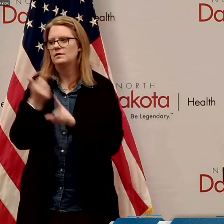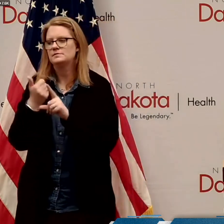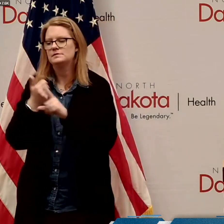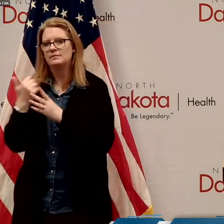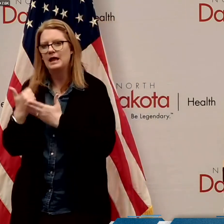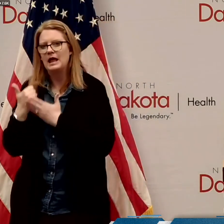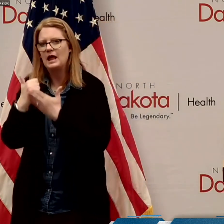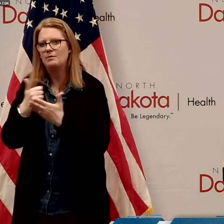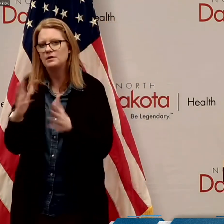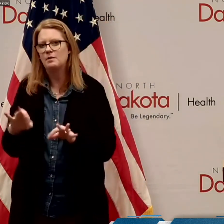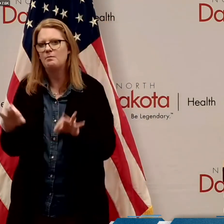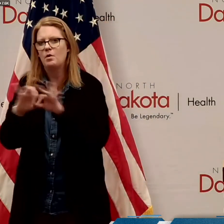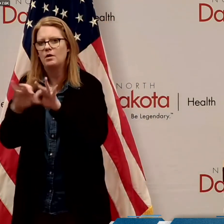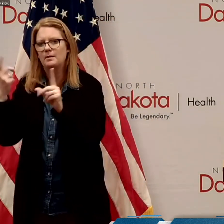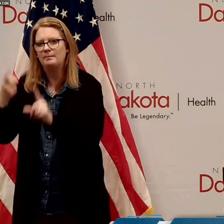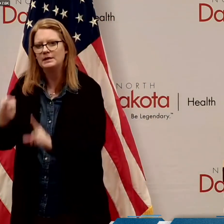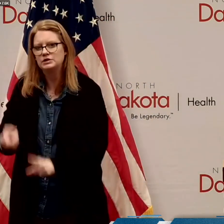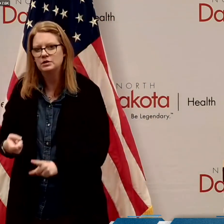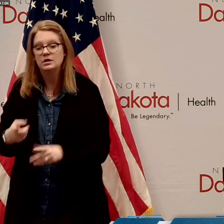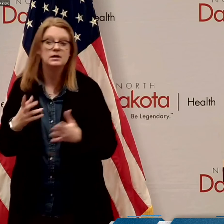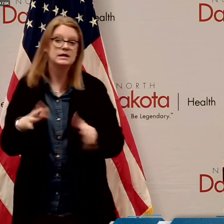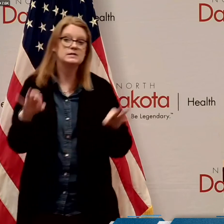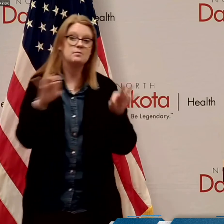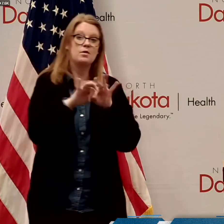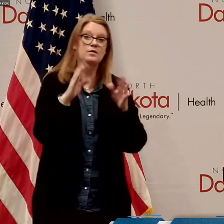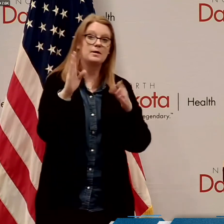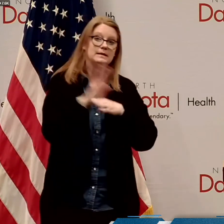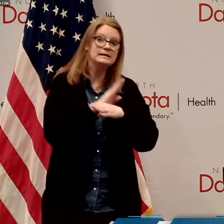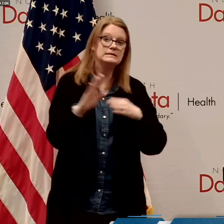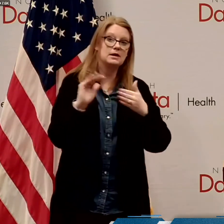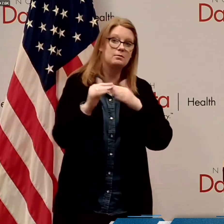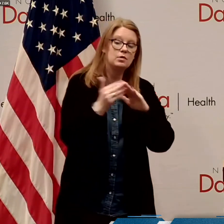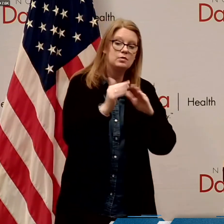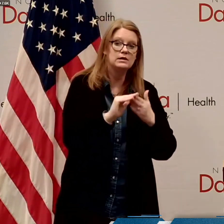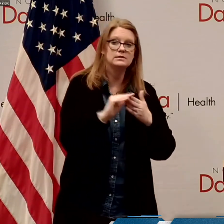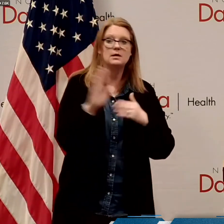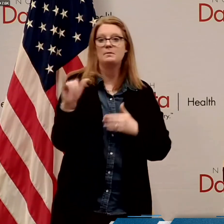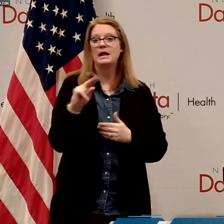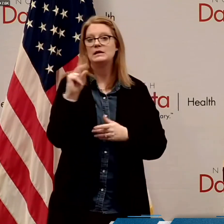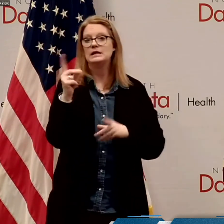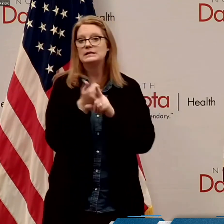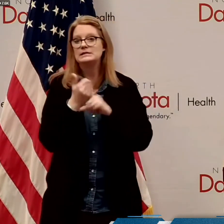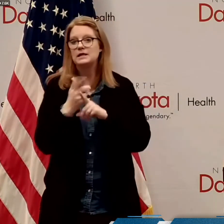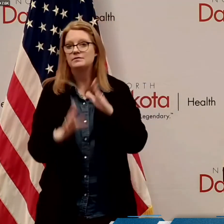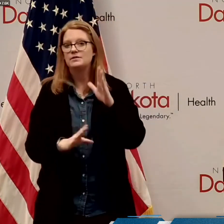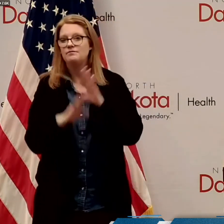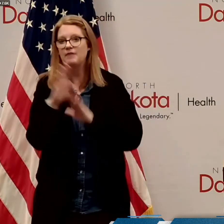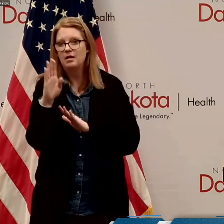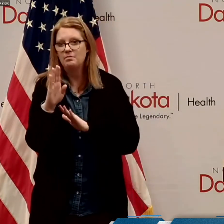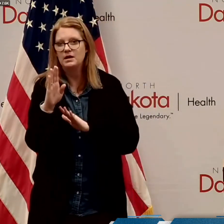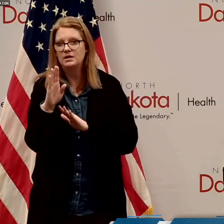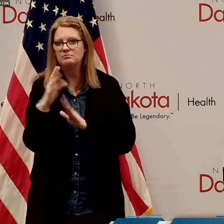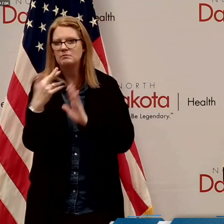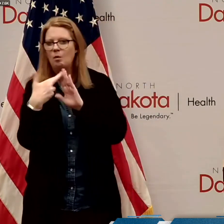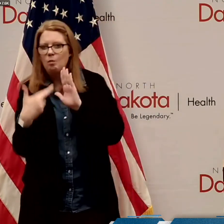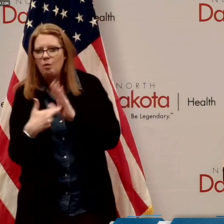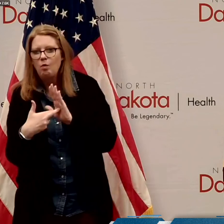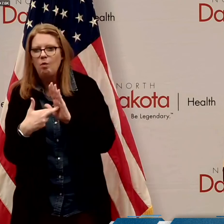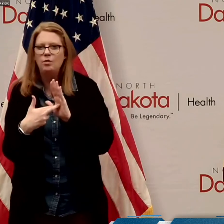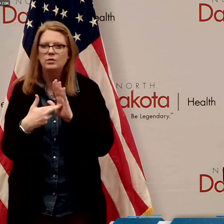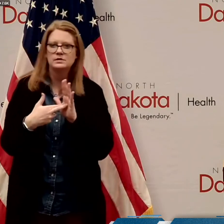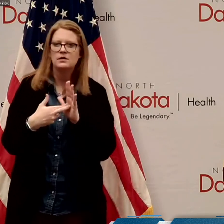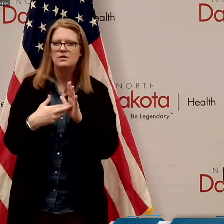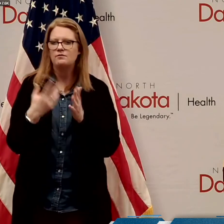mission. And it's important for business communities to know that BND is currently developing parameters for a COVID-19 financial